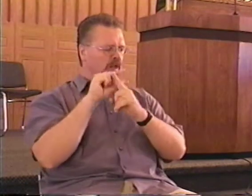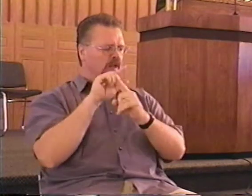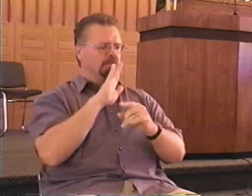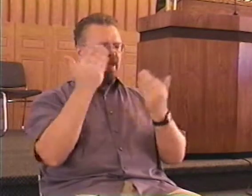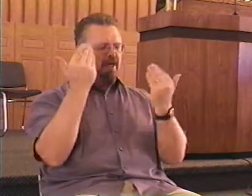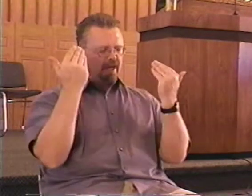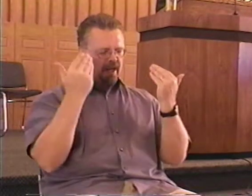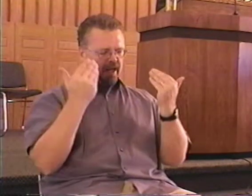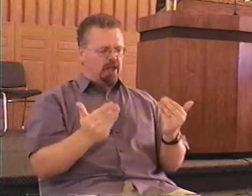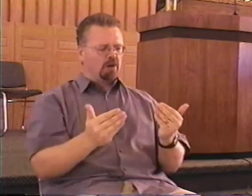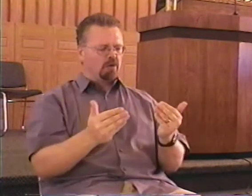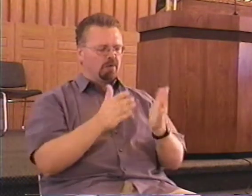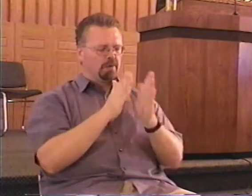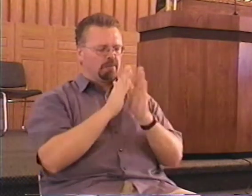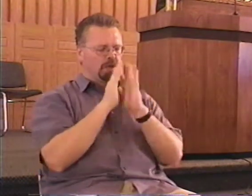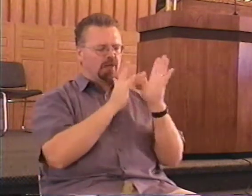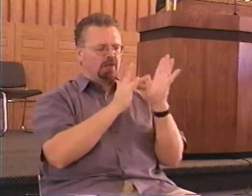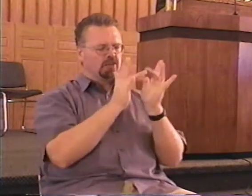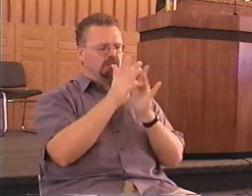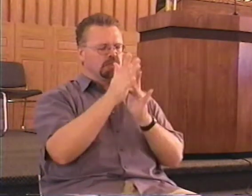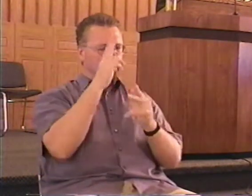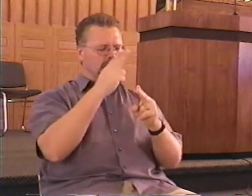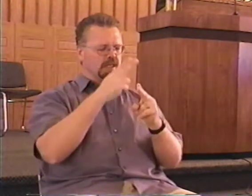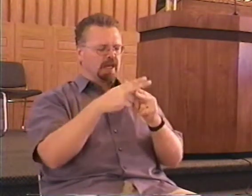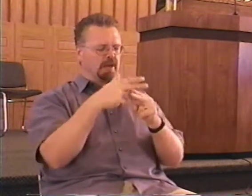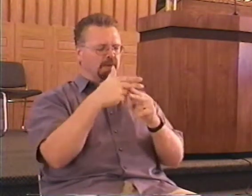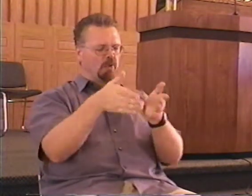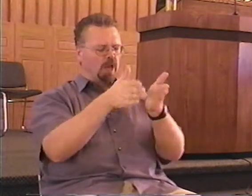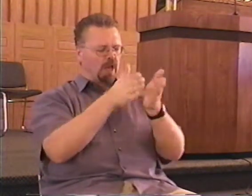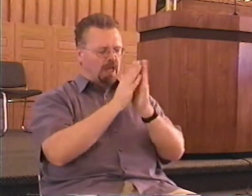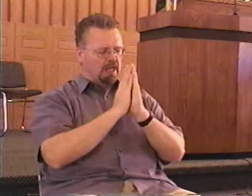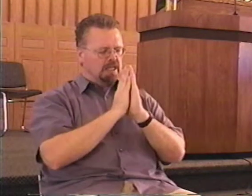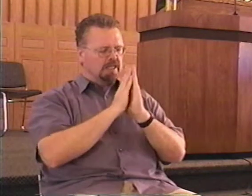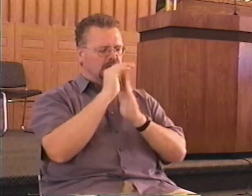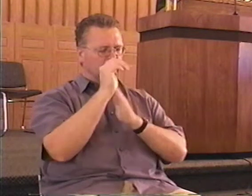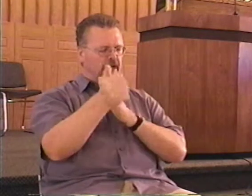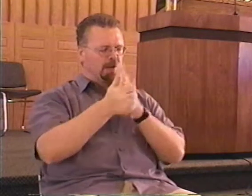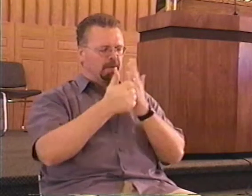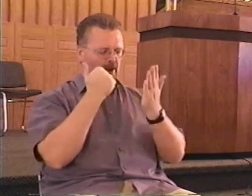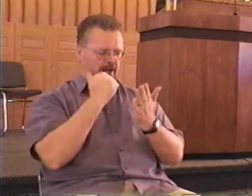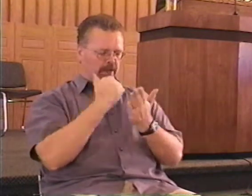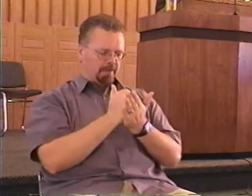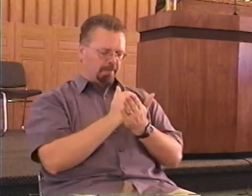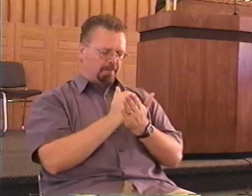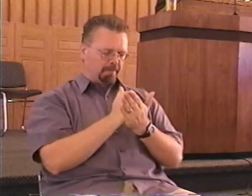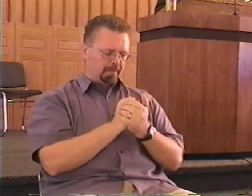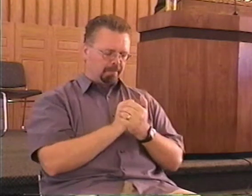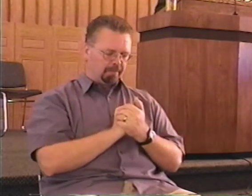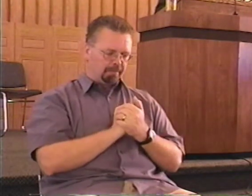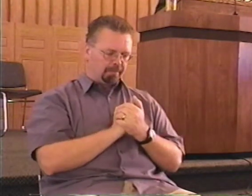we pray. In Jesus' name we ask. Amen. In